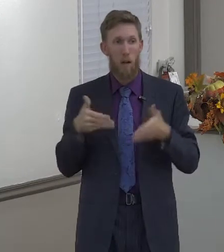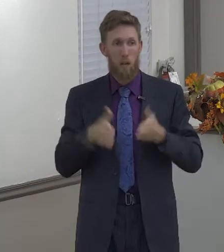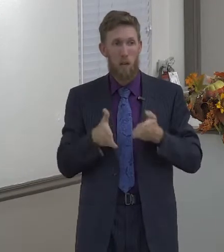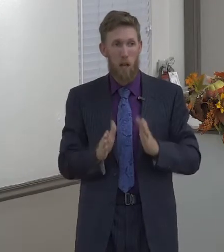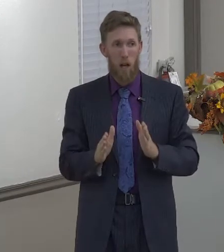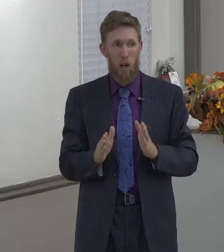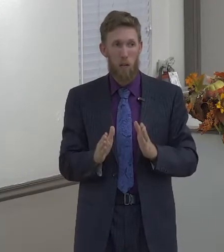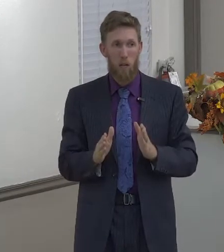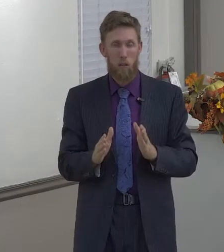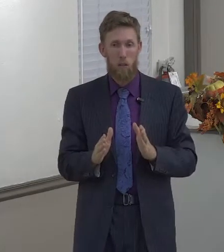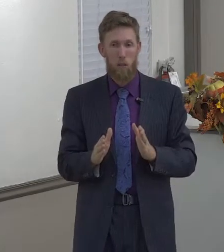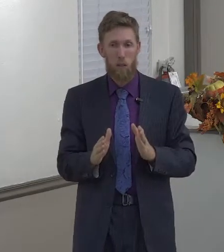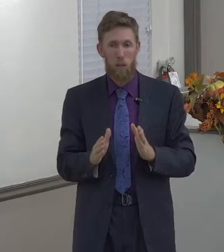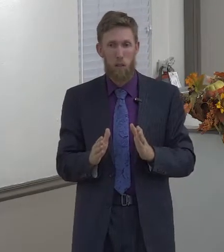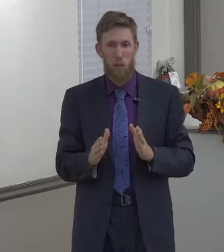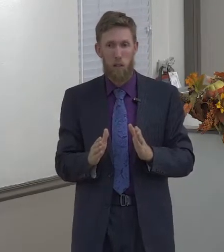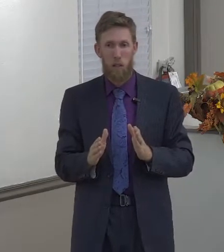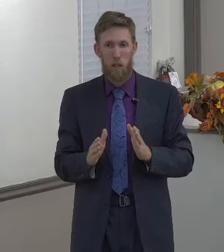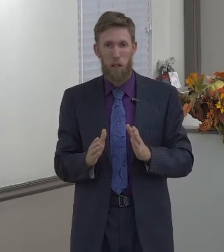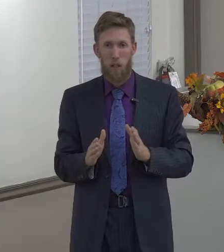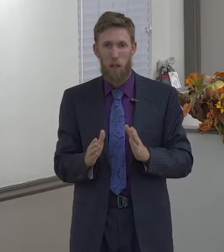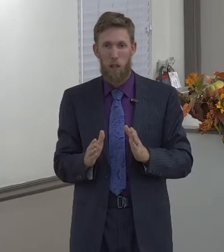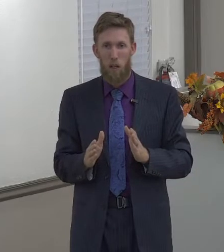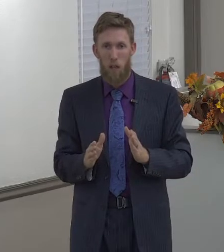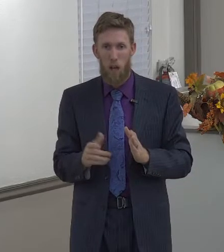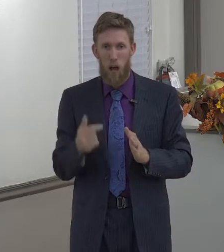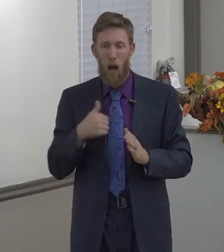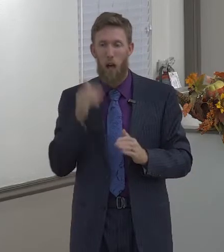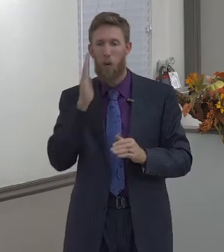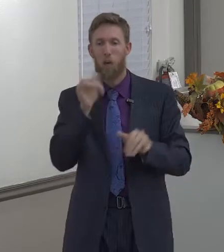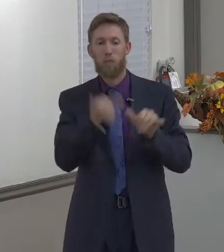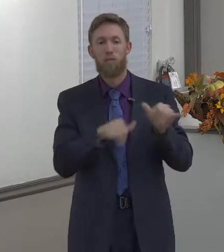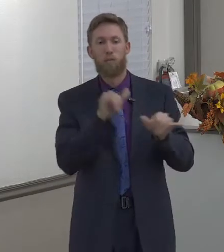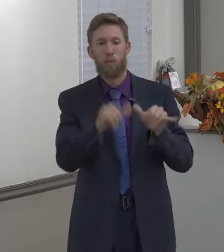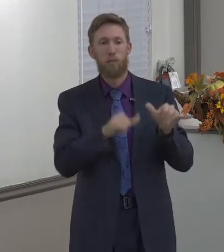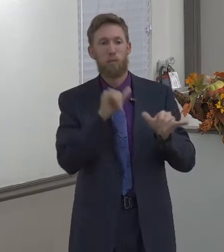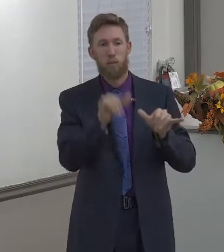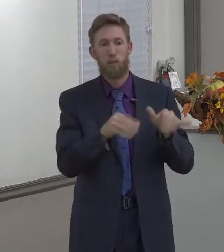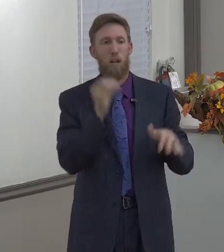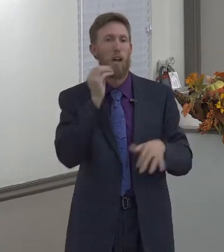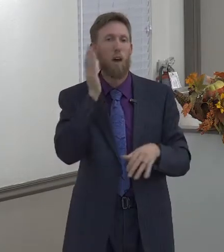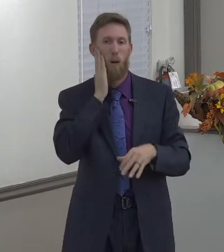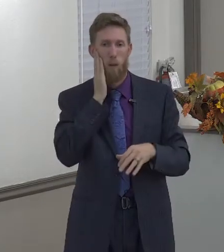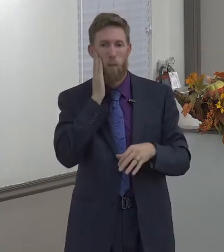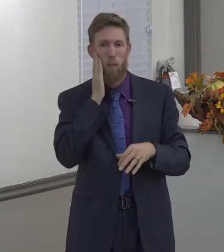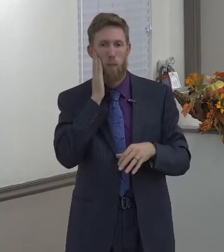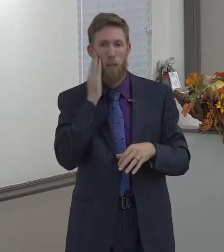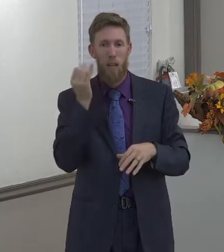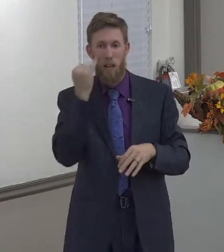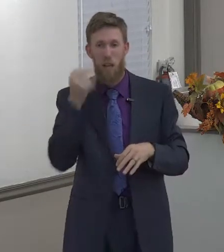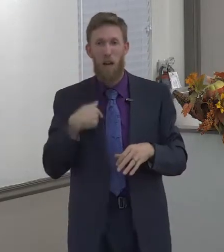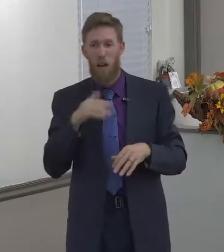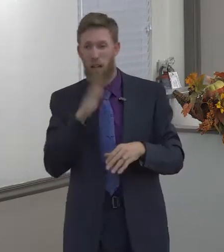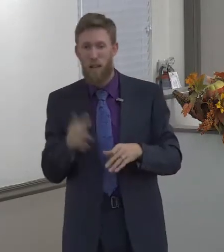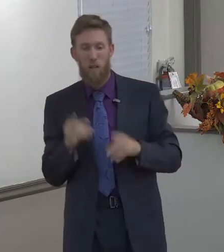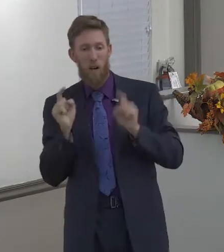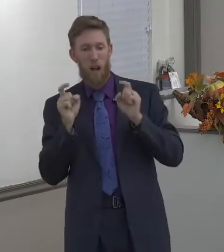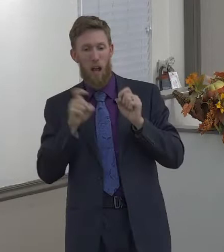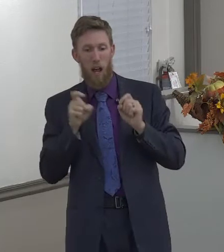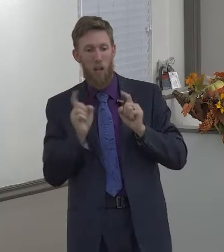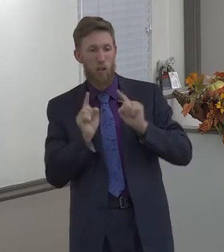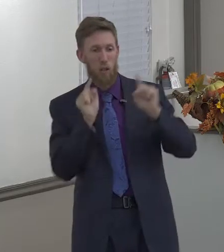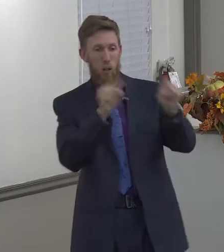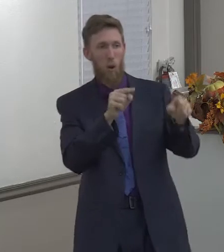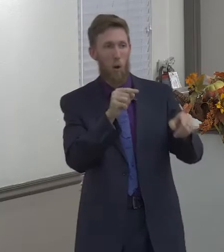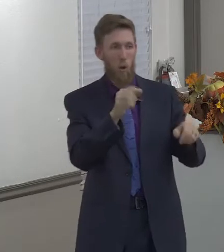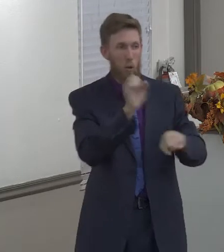alive. I just like being at home. I like the comfort of home. I like the rest that I get at home. I like that it's